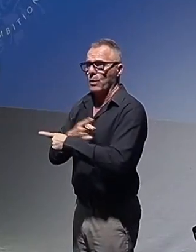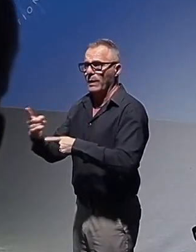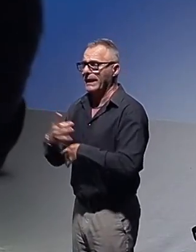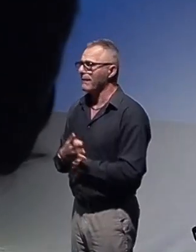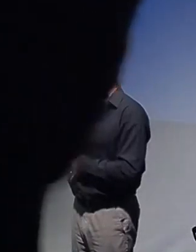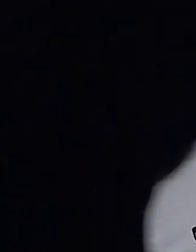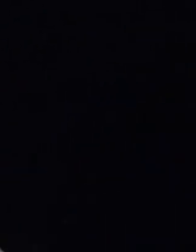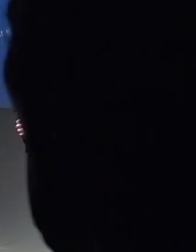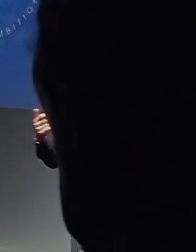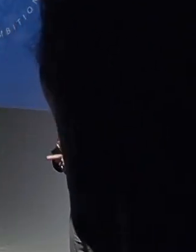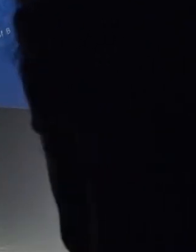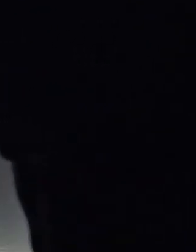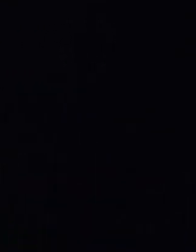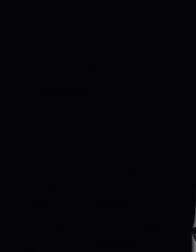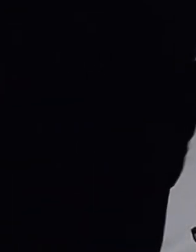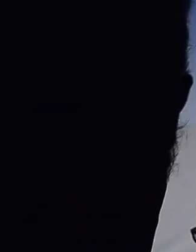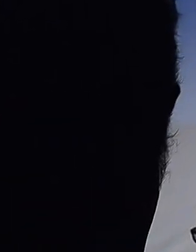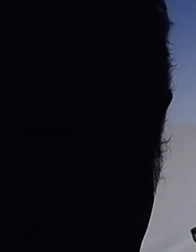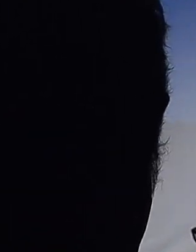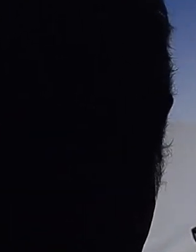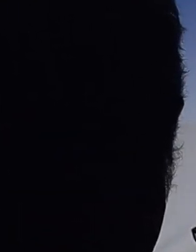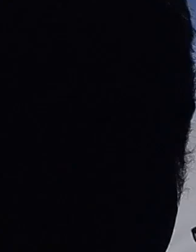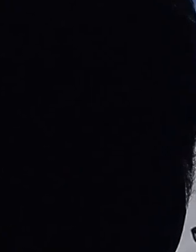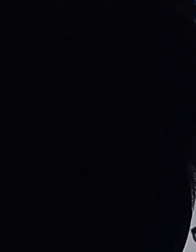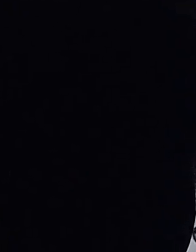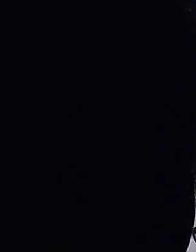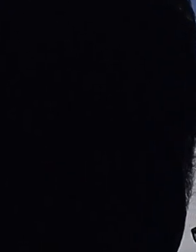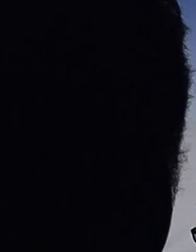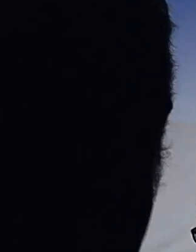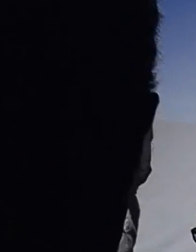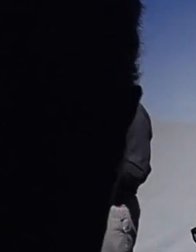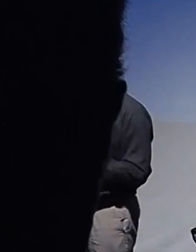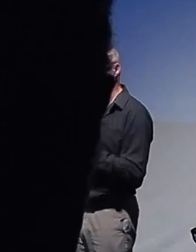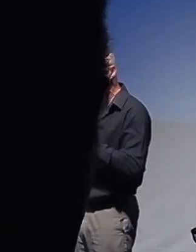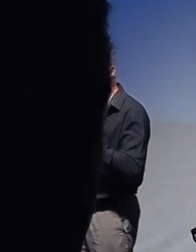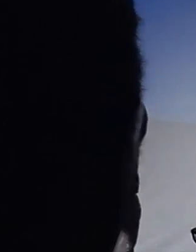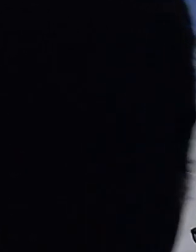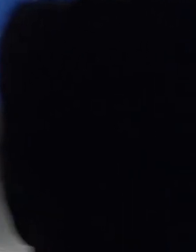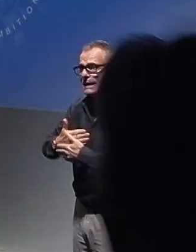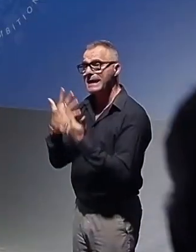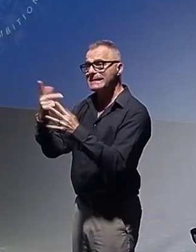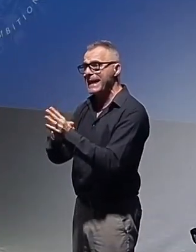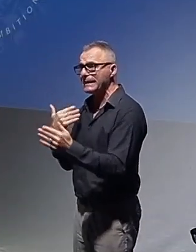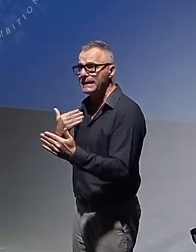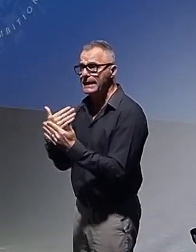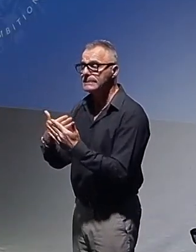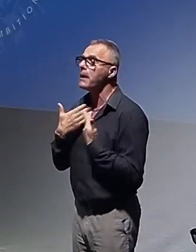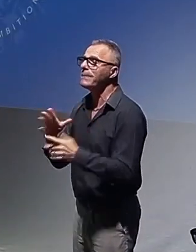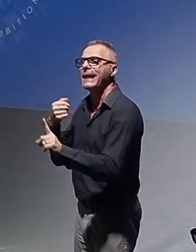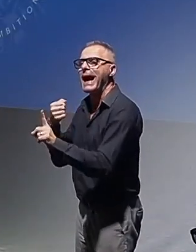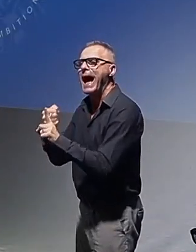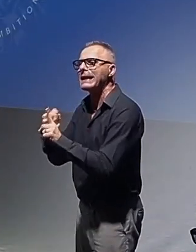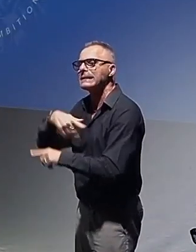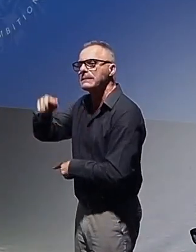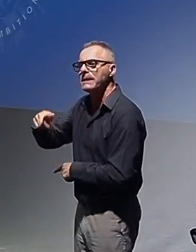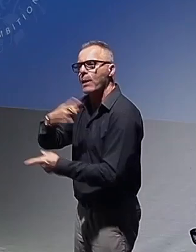o'clock in the morning till 10 o'clock at night. And what we've done for the last decade is to highlight people that